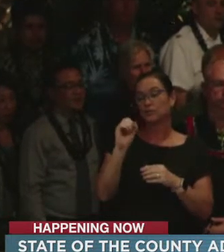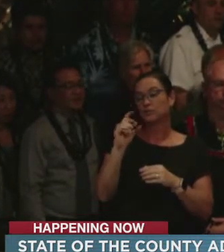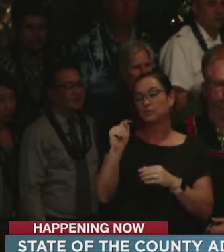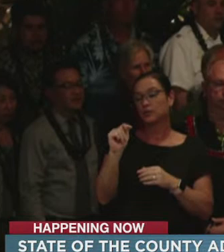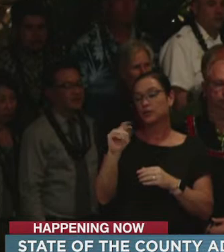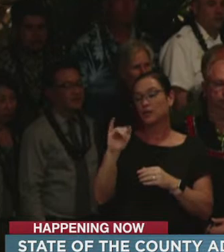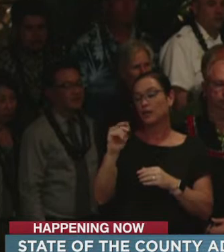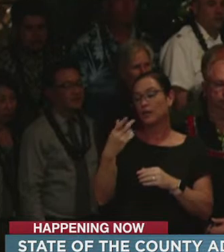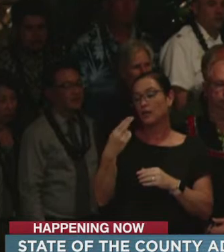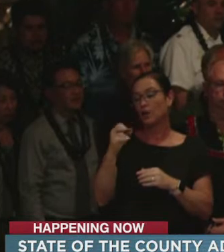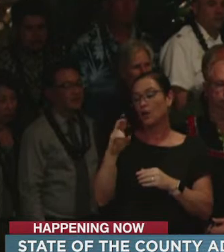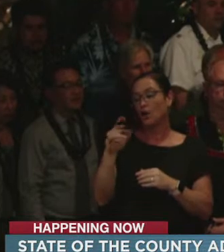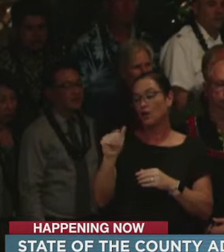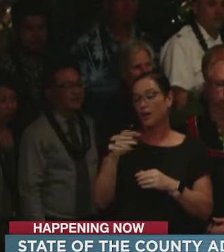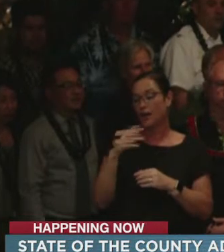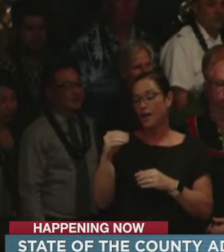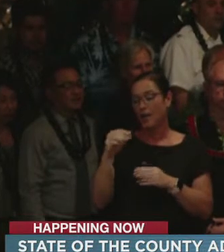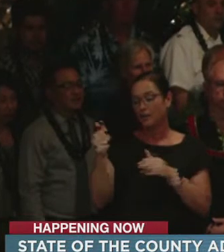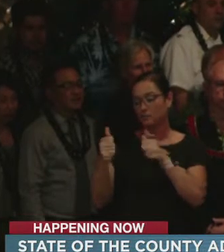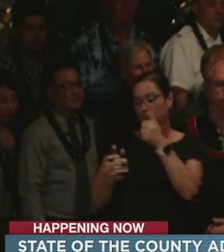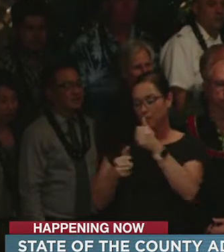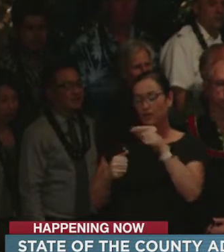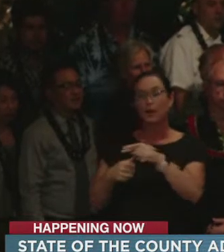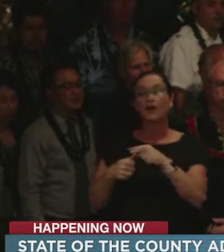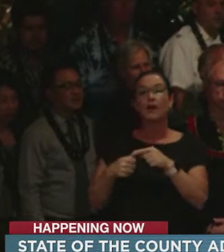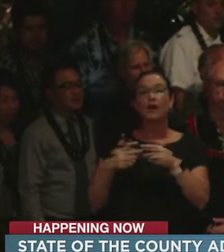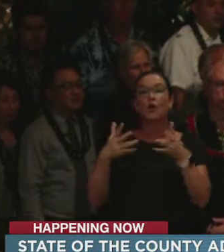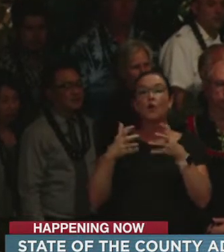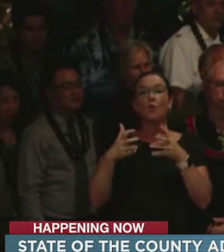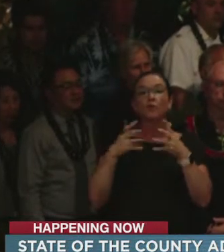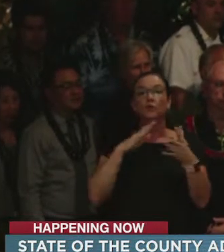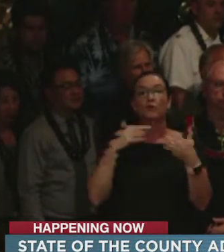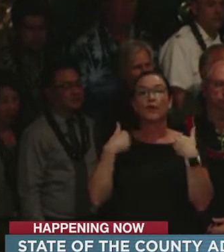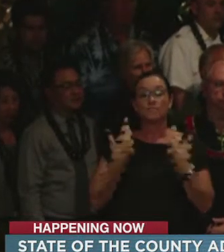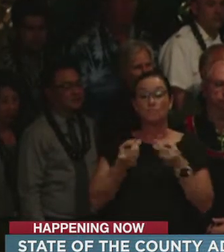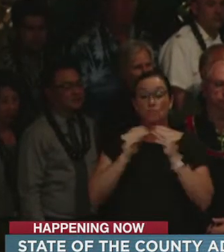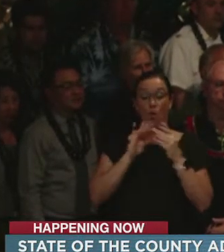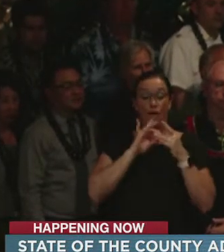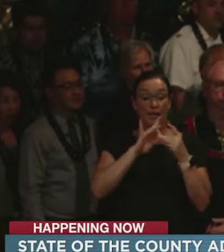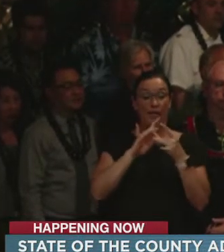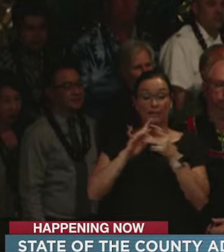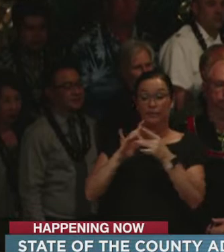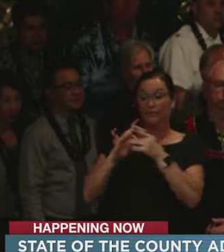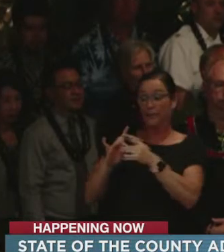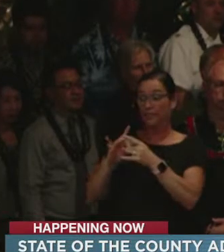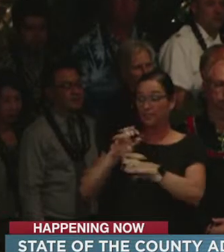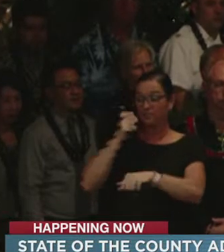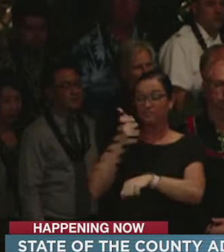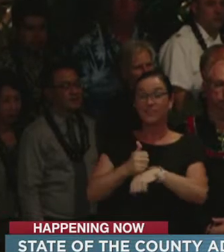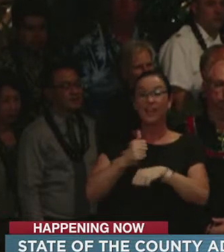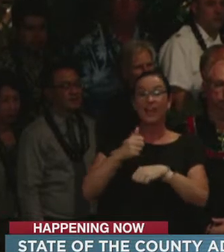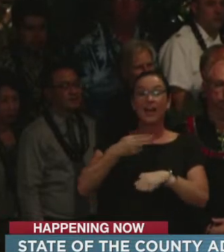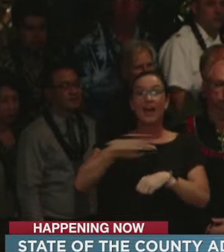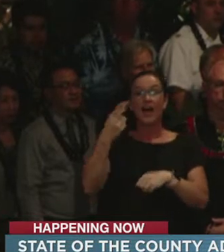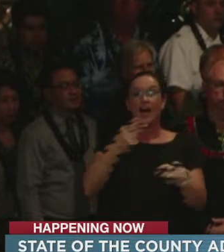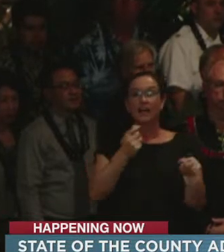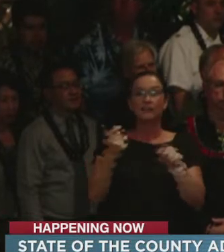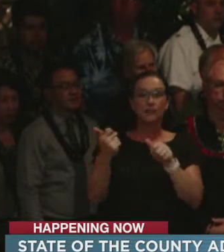Doug Adams, has partnered to expand connectivity in underserved areas by establishing high-speed connectors